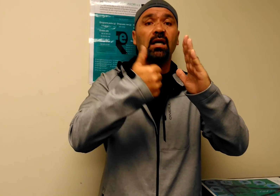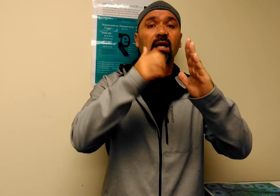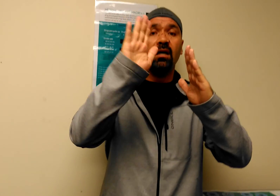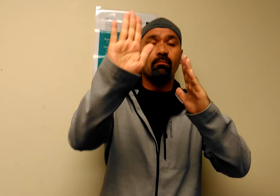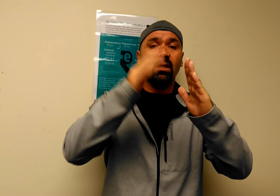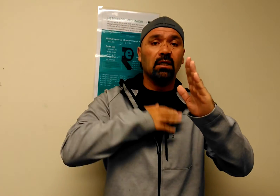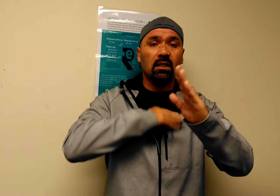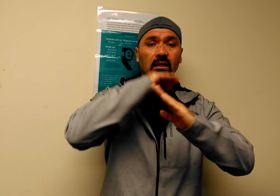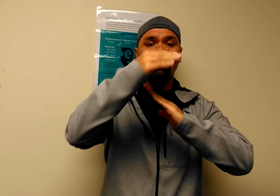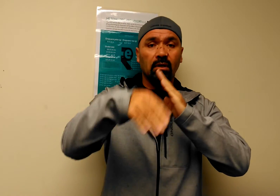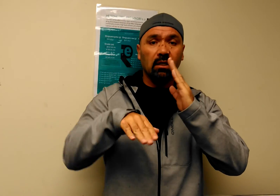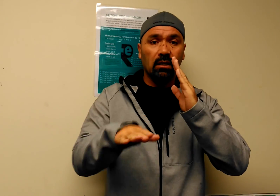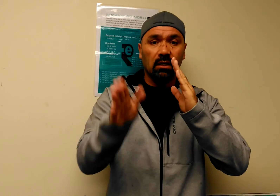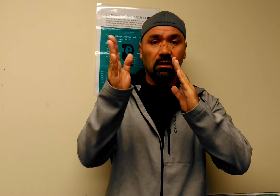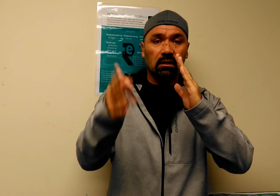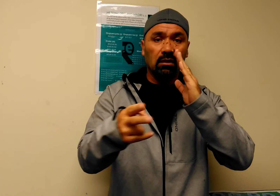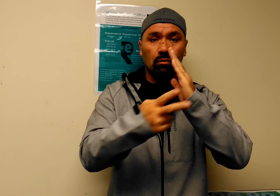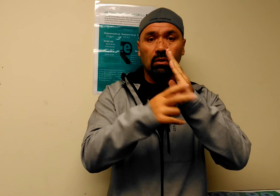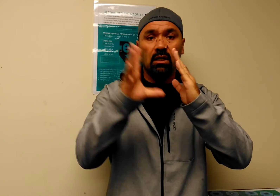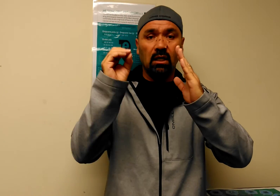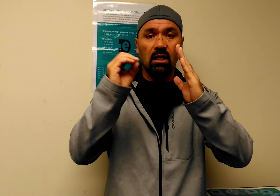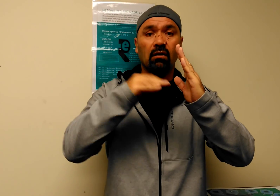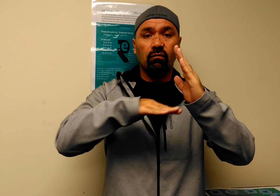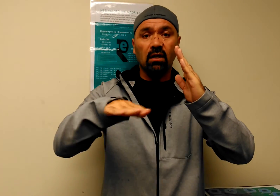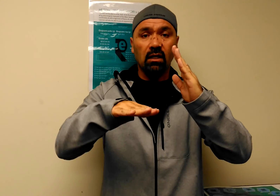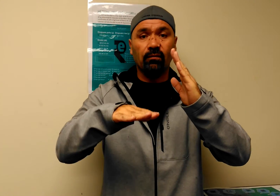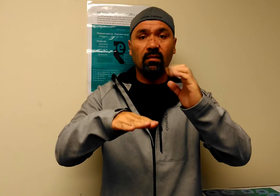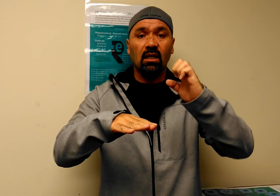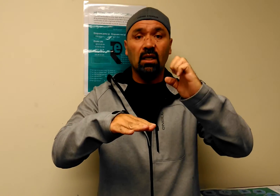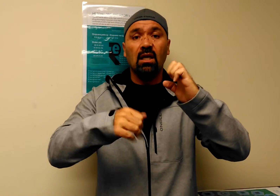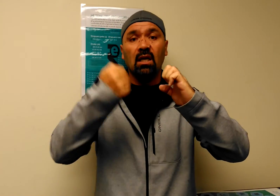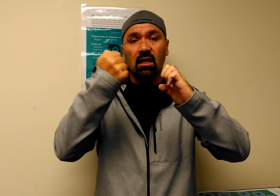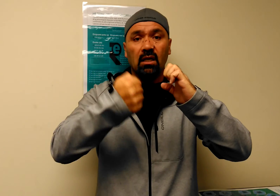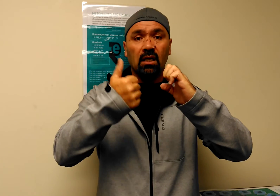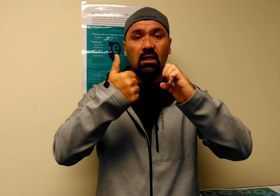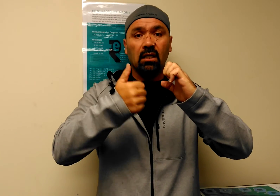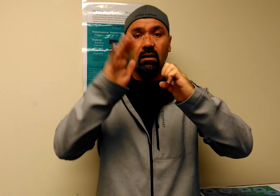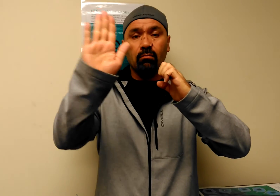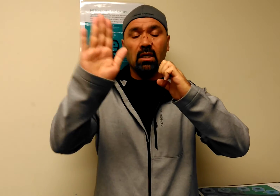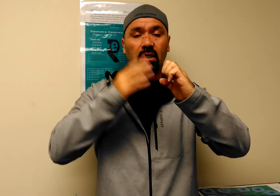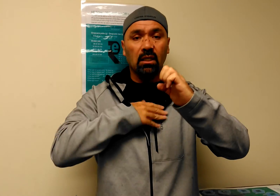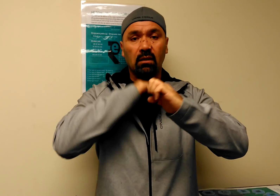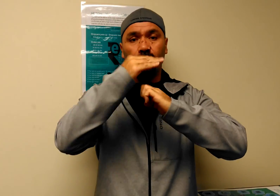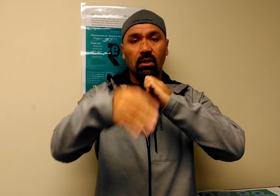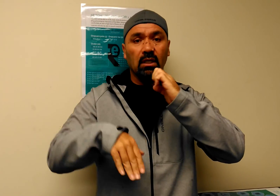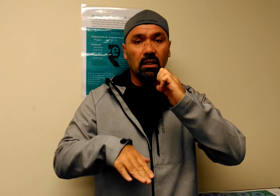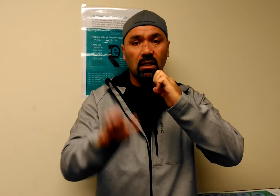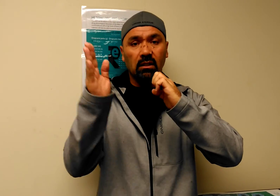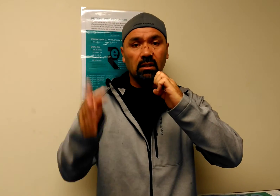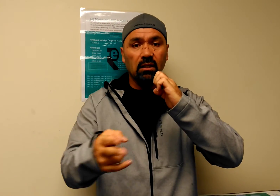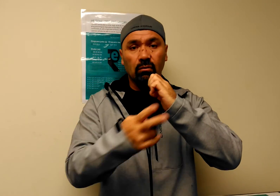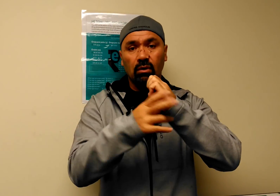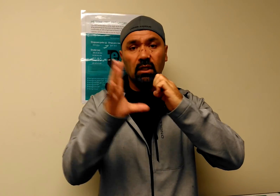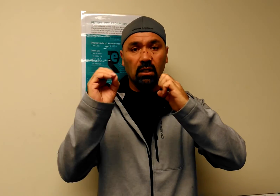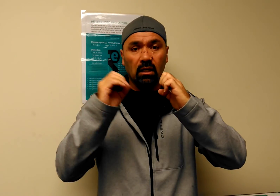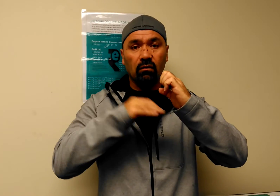Haka mana paratawa nga fa. Heke mene pere te we nge